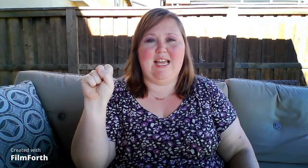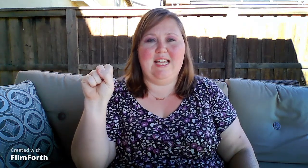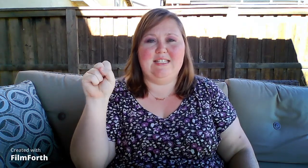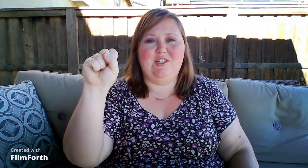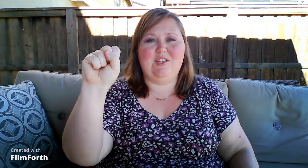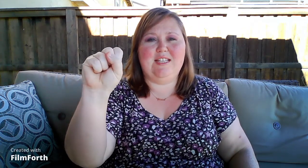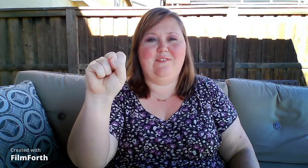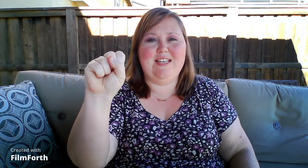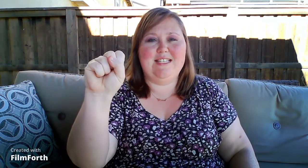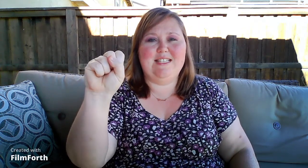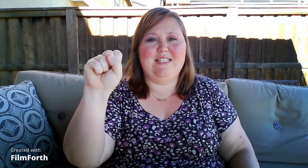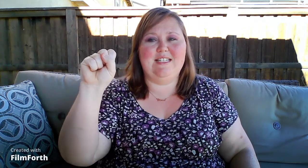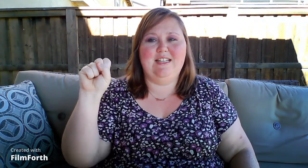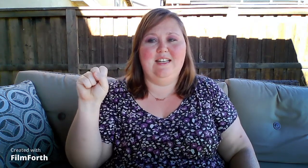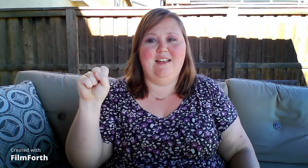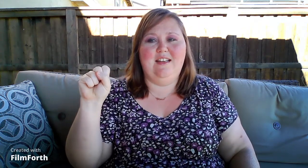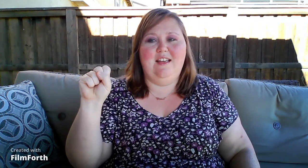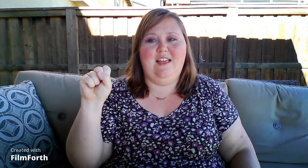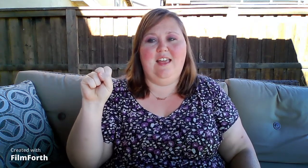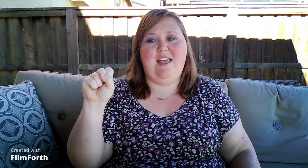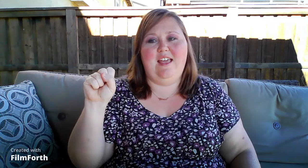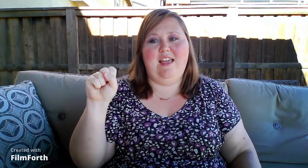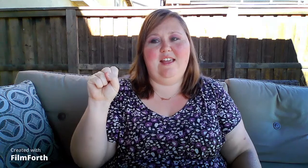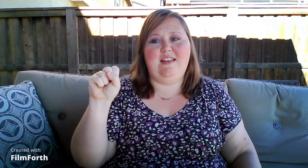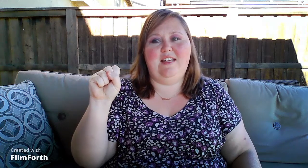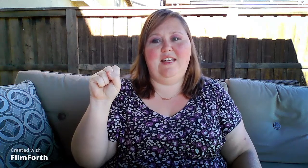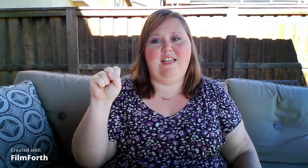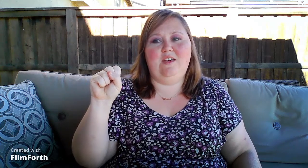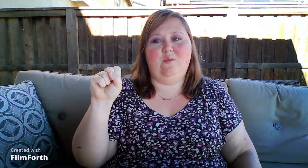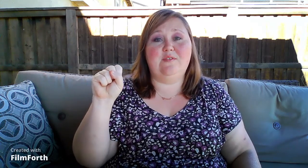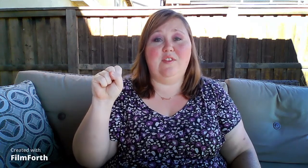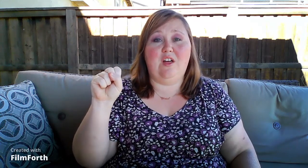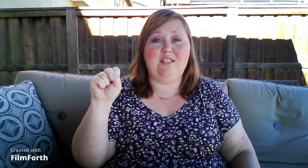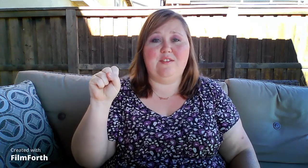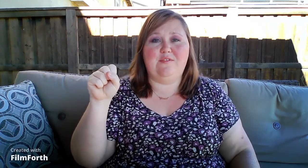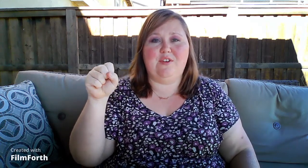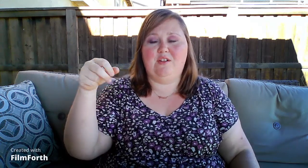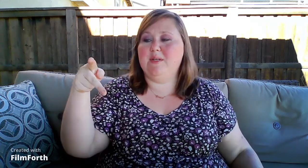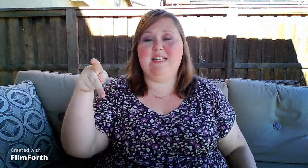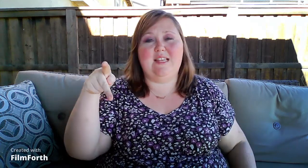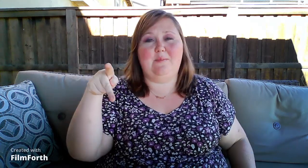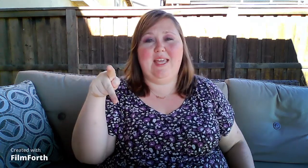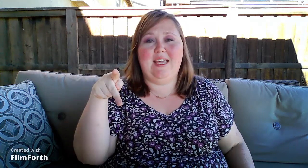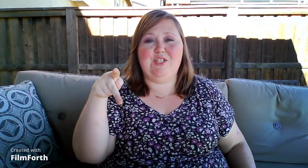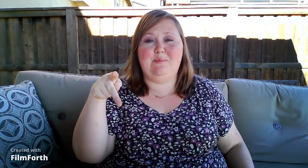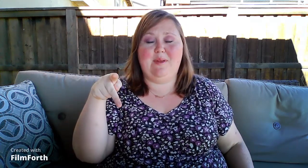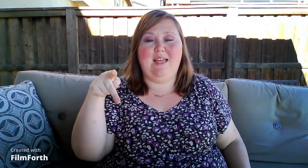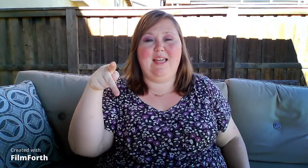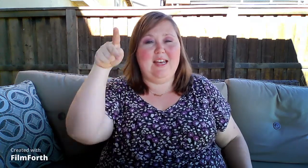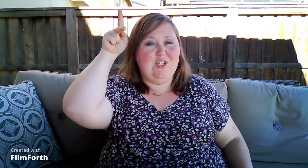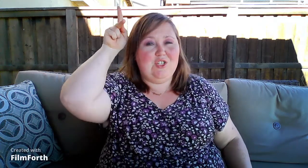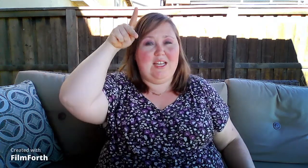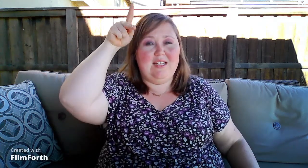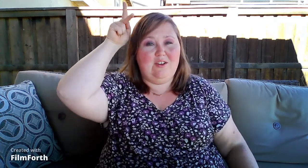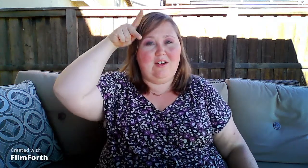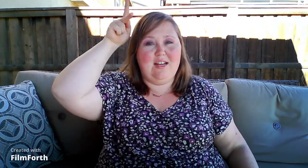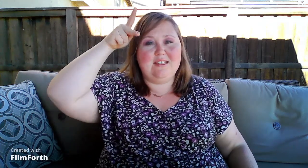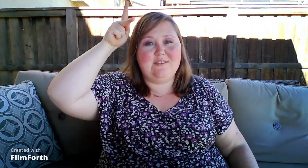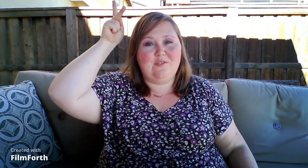S. It looks like a fist. And he was a philosopher. So we're going to take that P hand shape again and shake it near our heads for